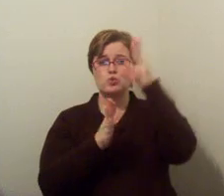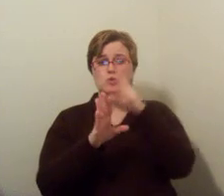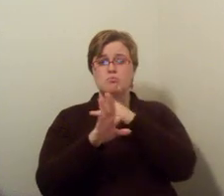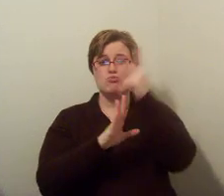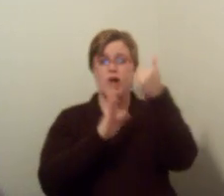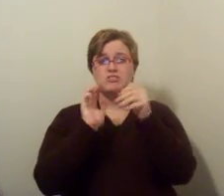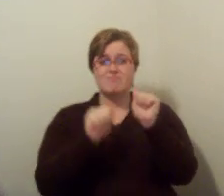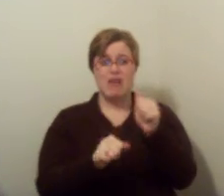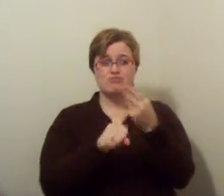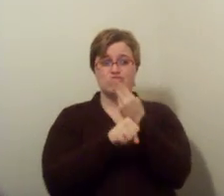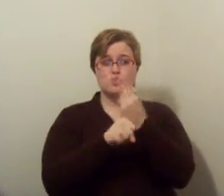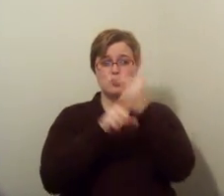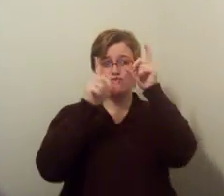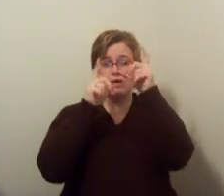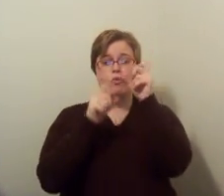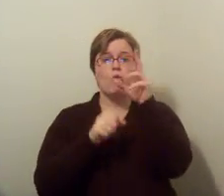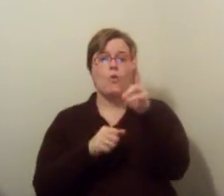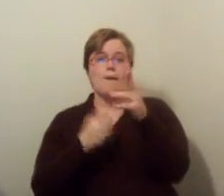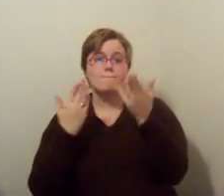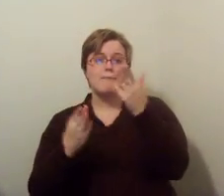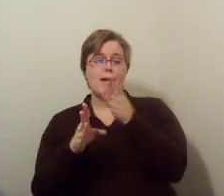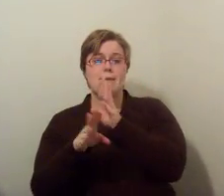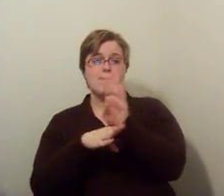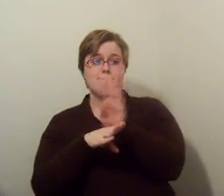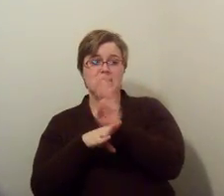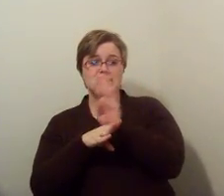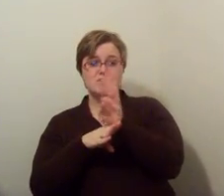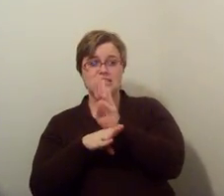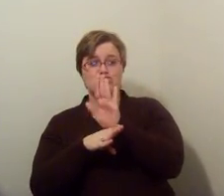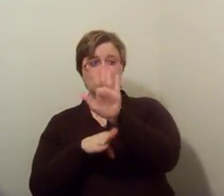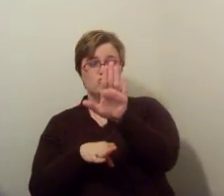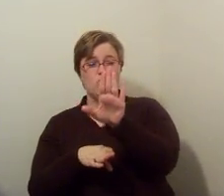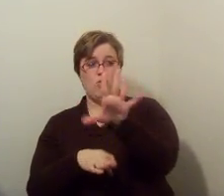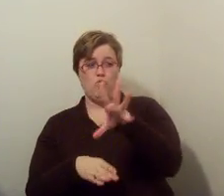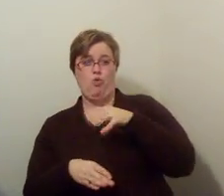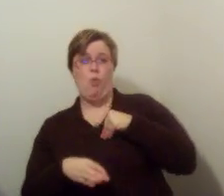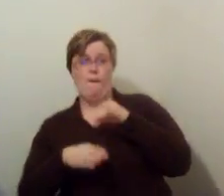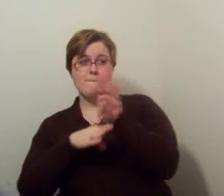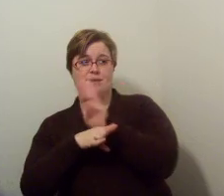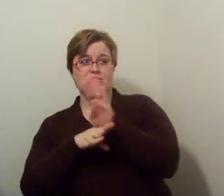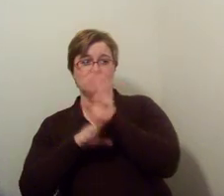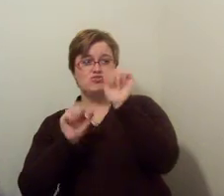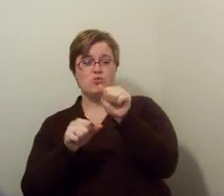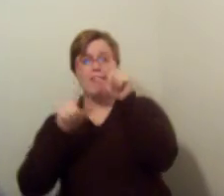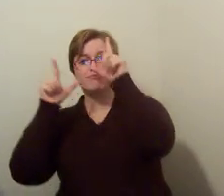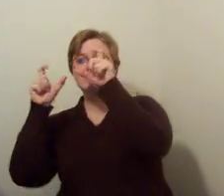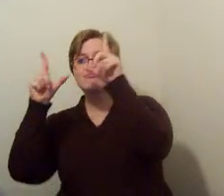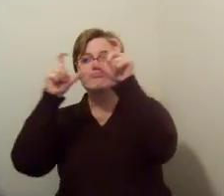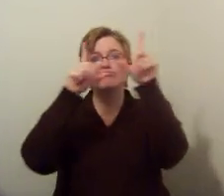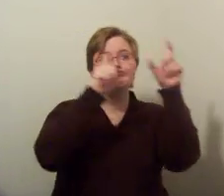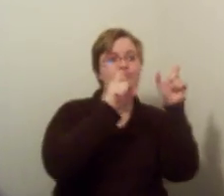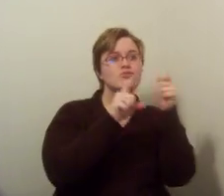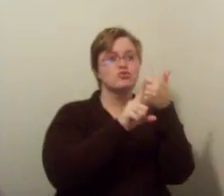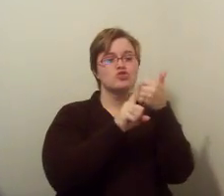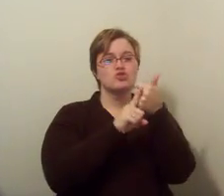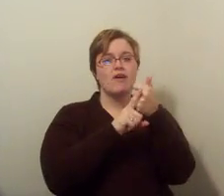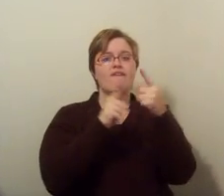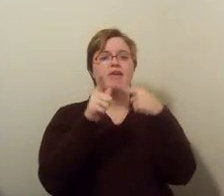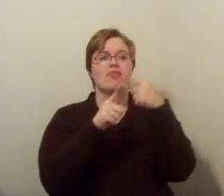might take pictures for your business and use those and kind of publicizing what you're doing. So I think it's a real, whether